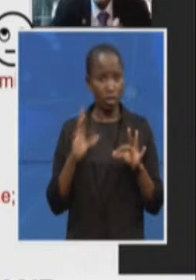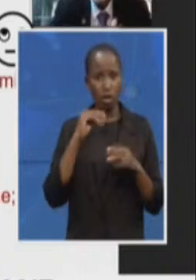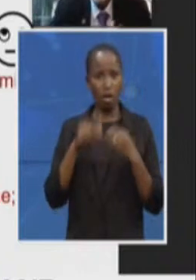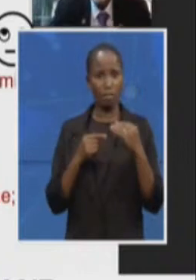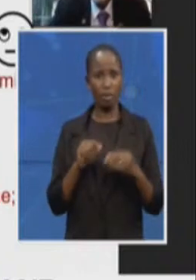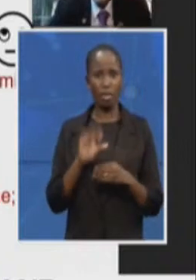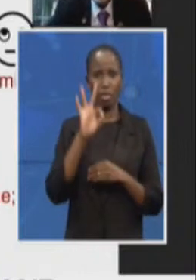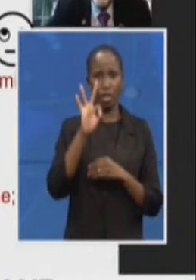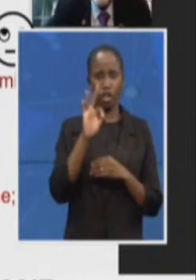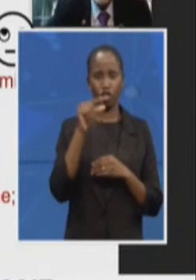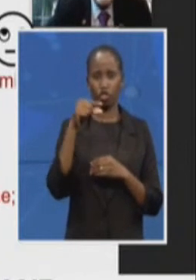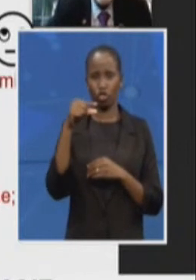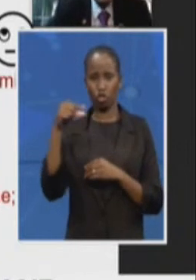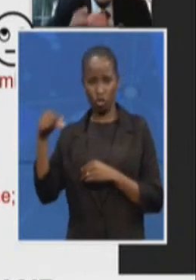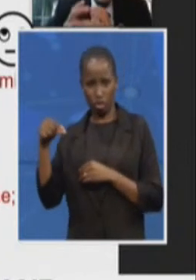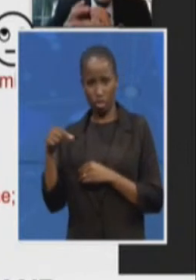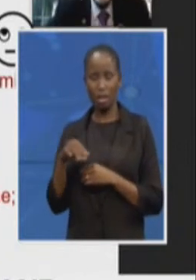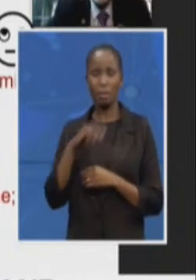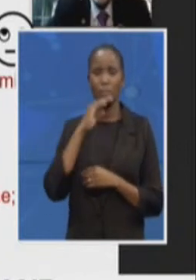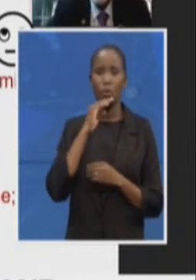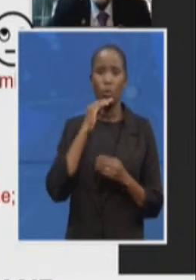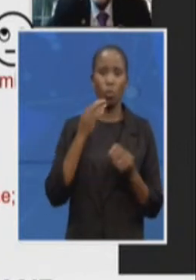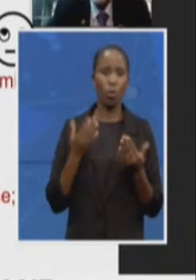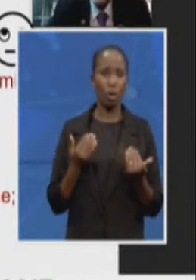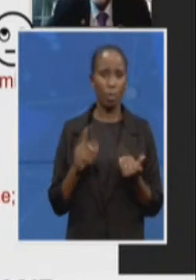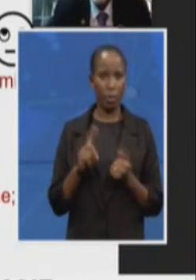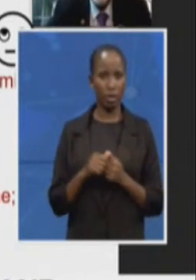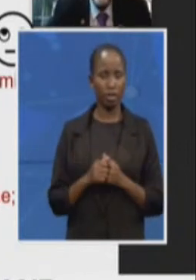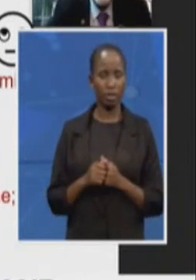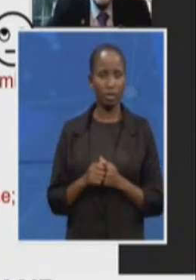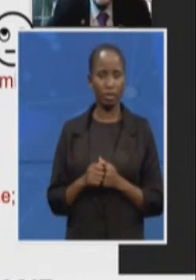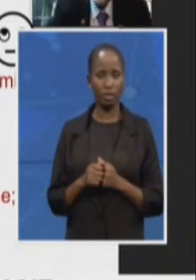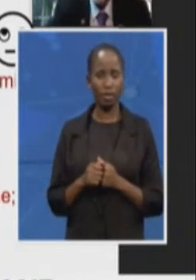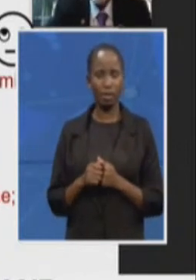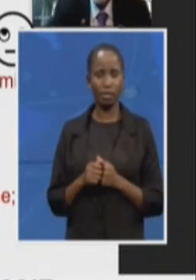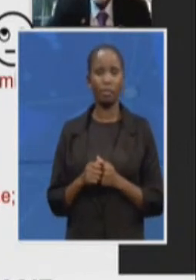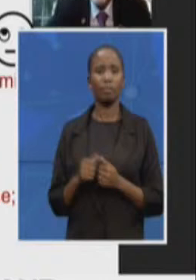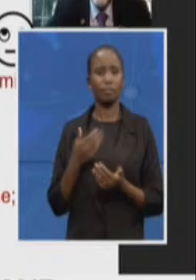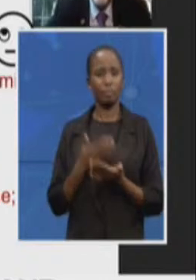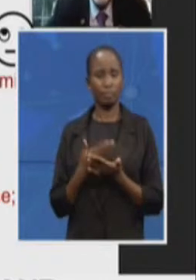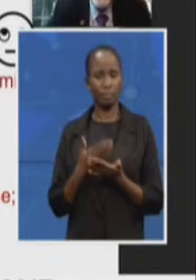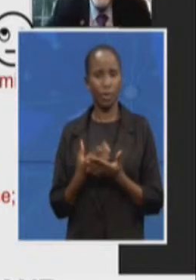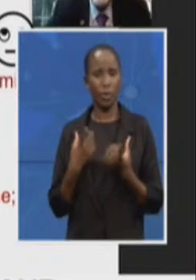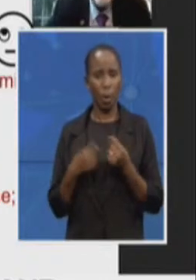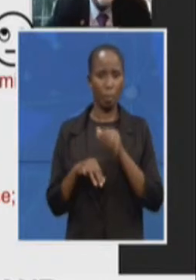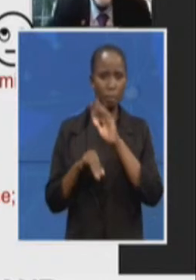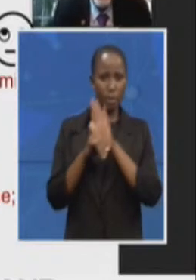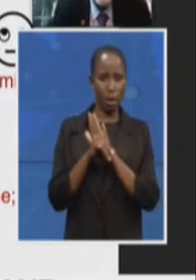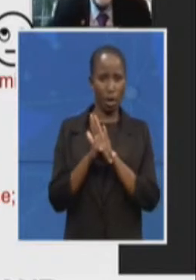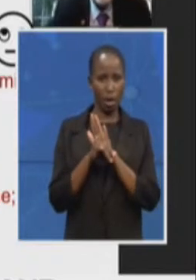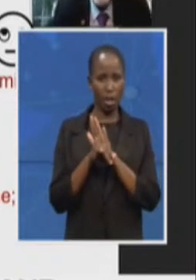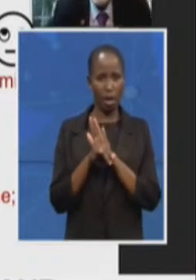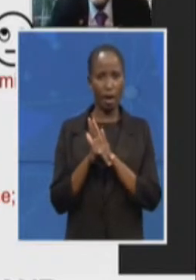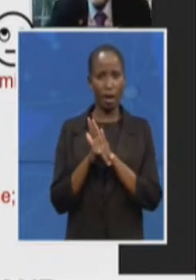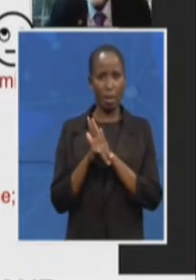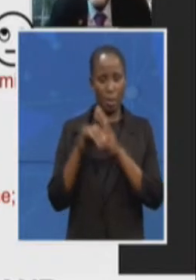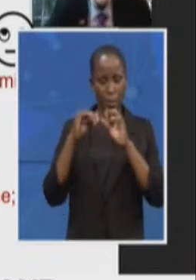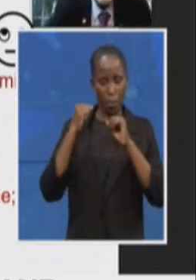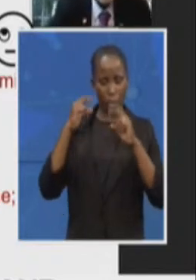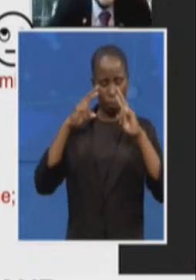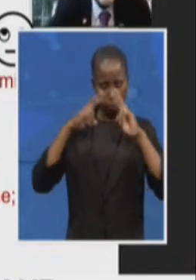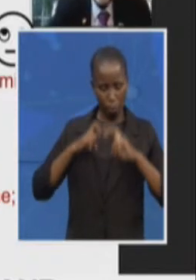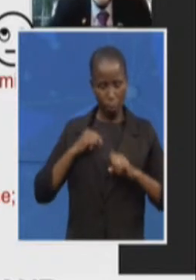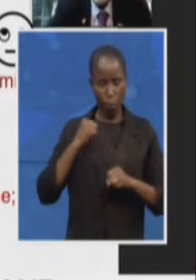that it would do quite well. Our diagnostics should function well. We've got no reason to be concerned, hence